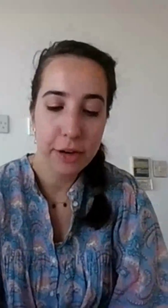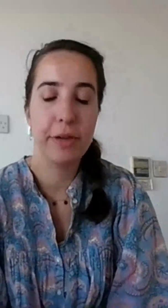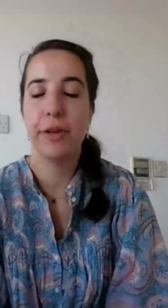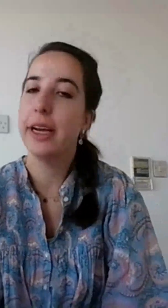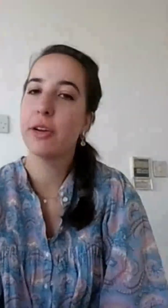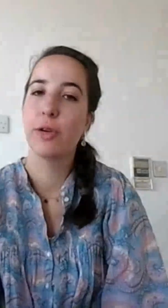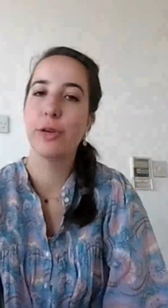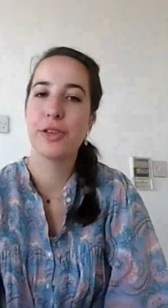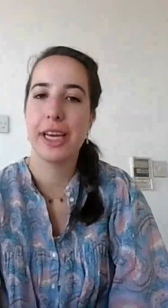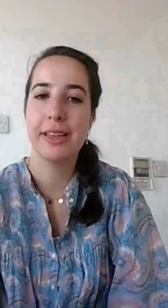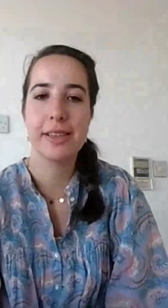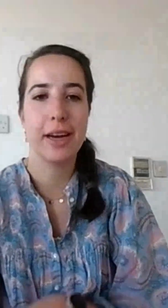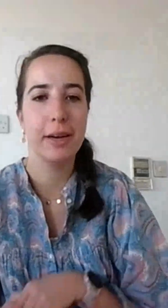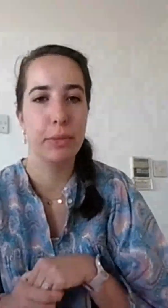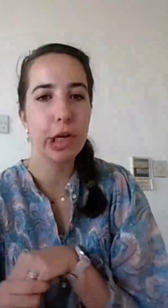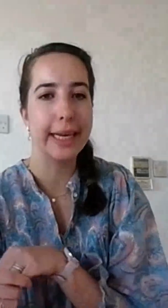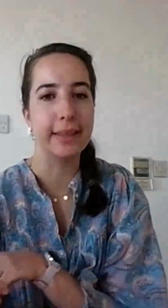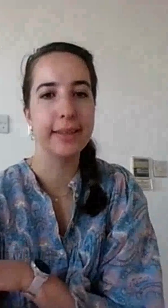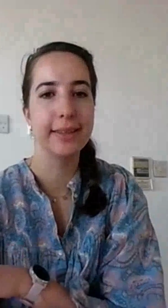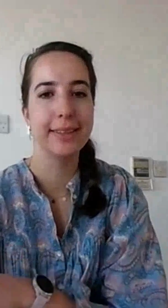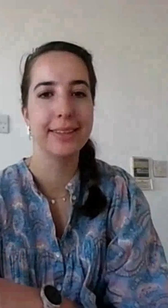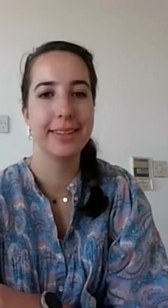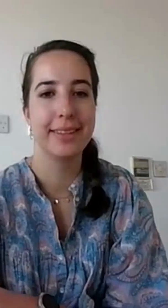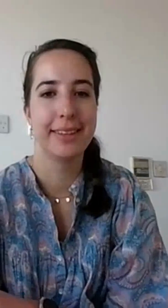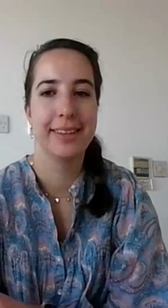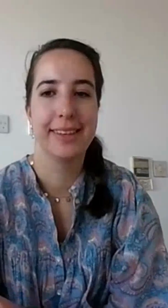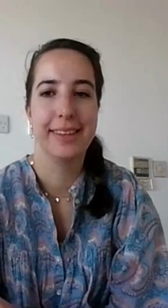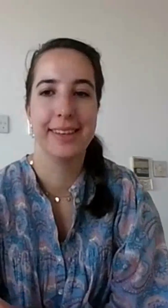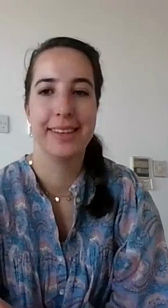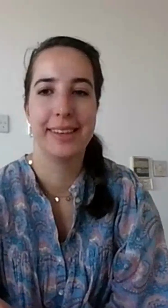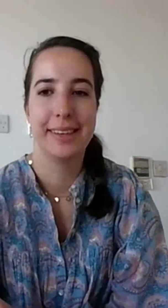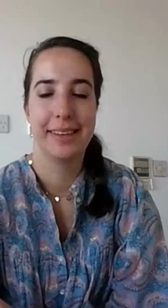What are your career goals inside Merlin?